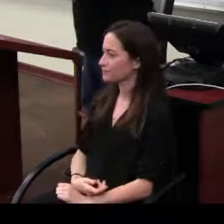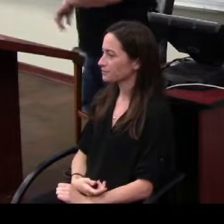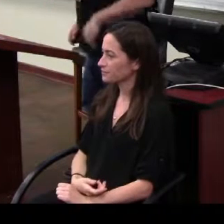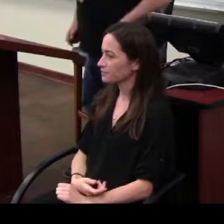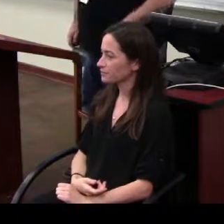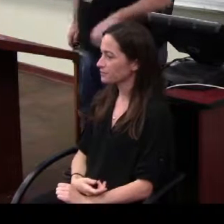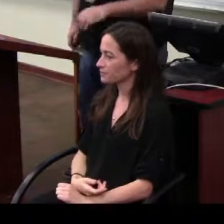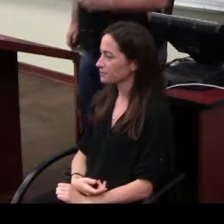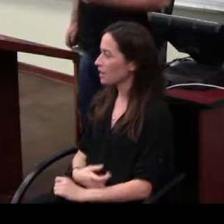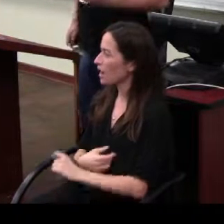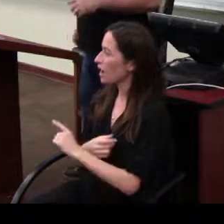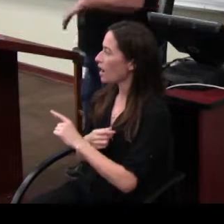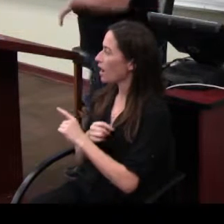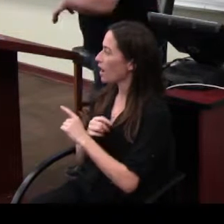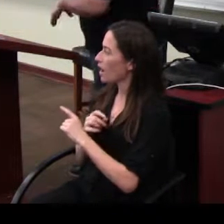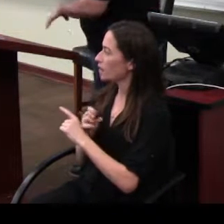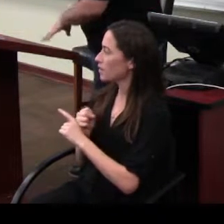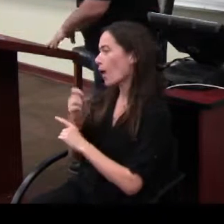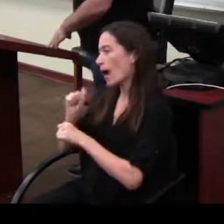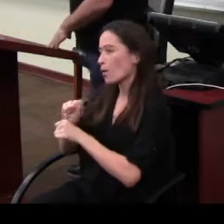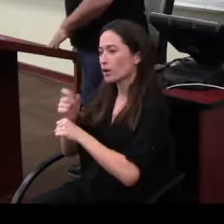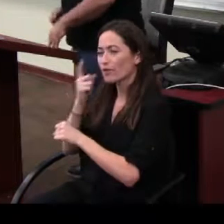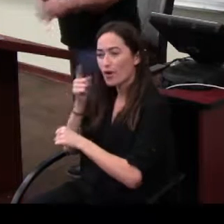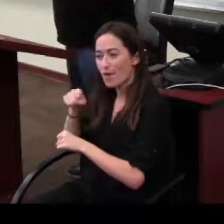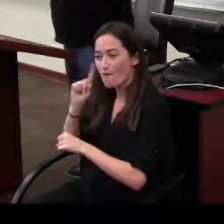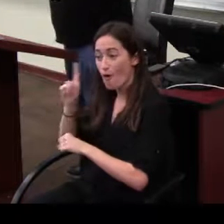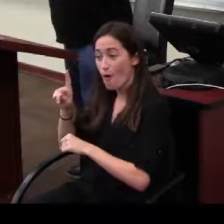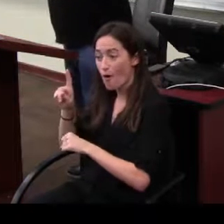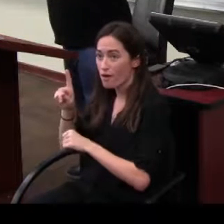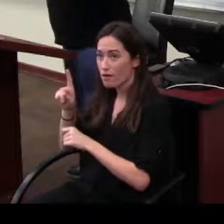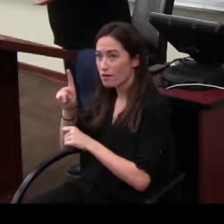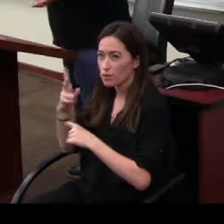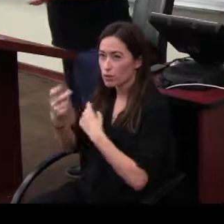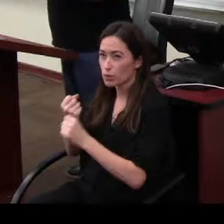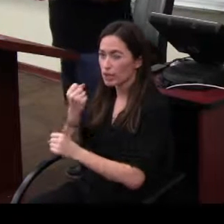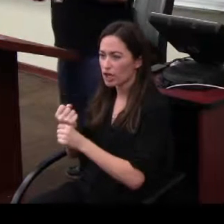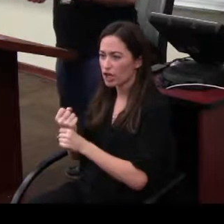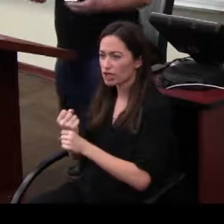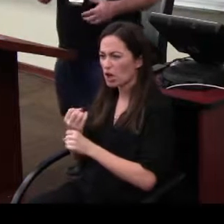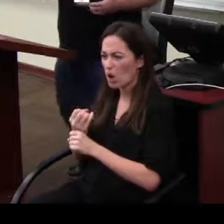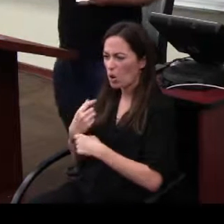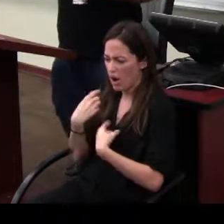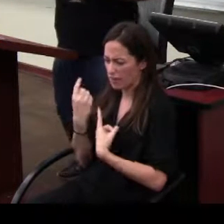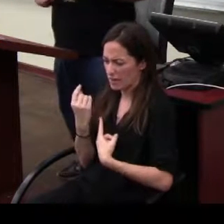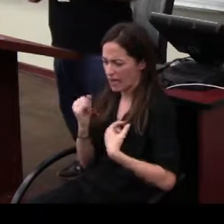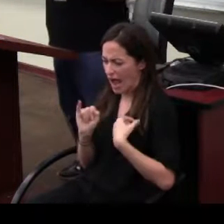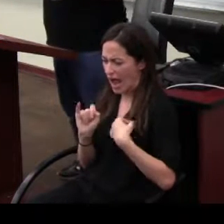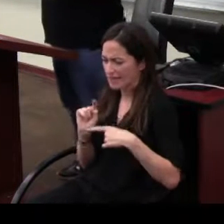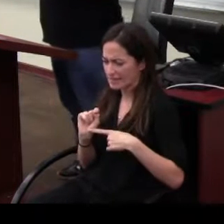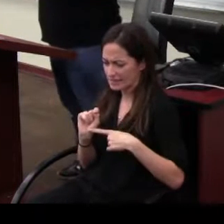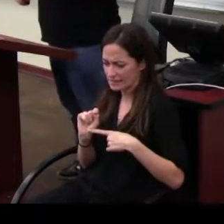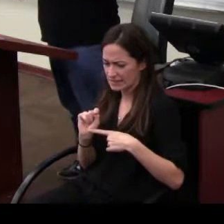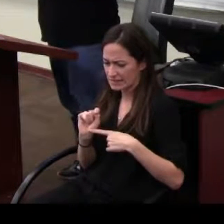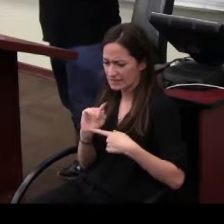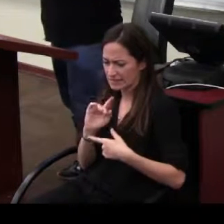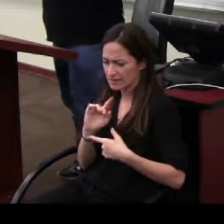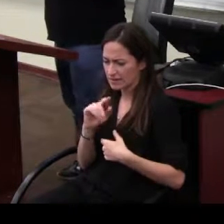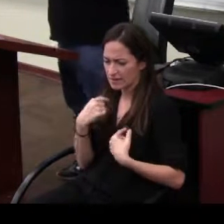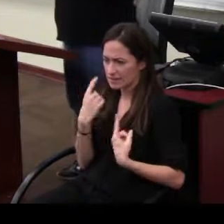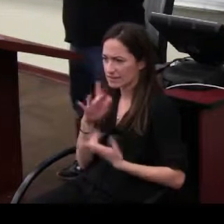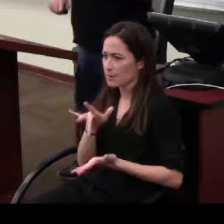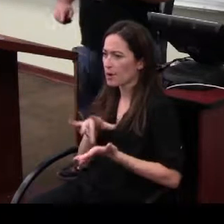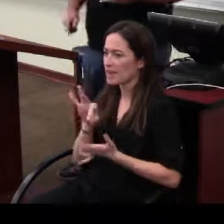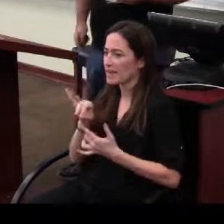But I worked for them for a couple of years, and I've just been in IT and stuff since mid-90s. I've been in manufacturing,